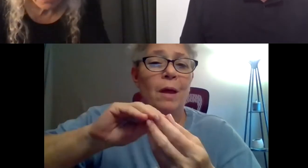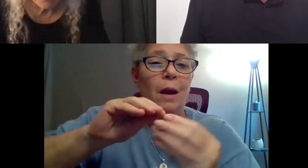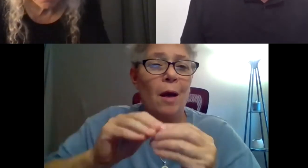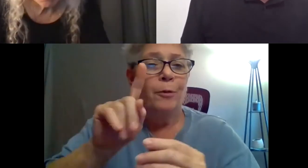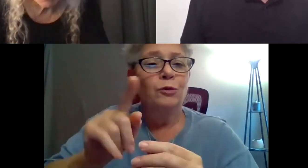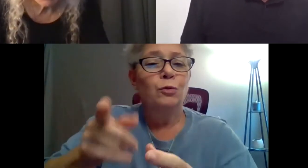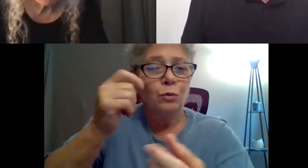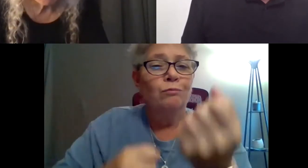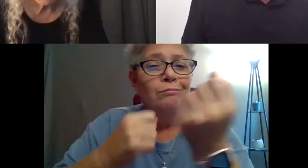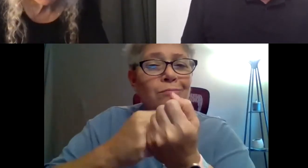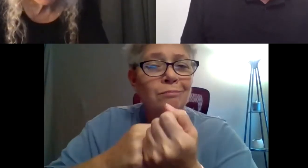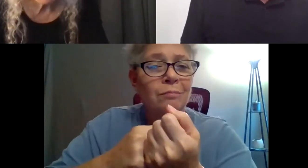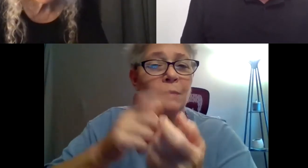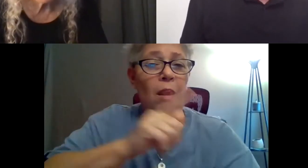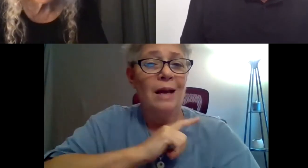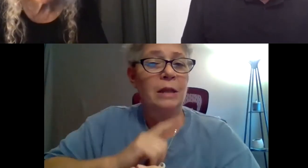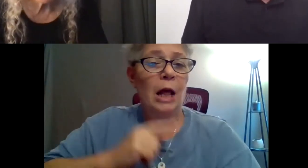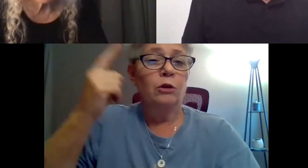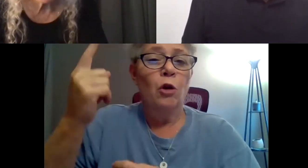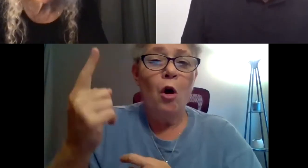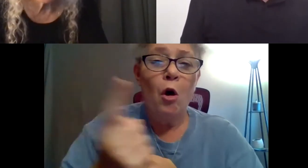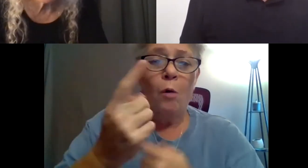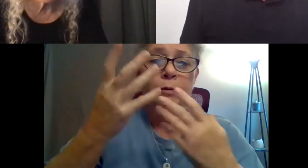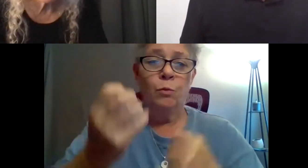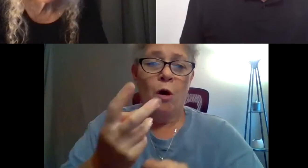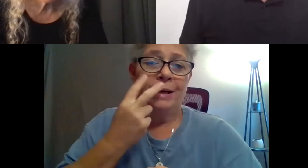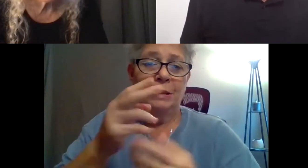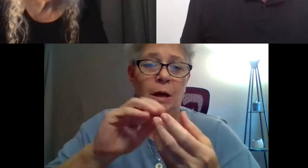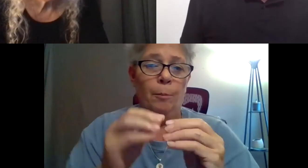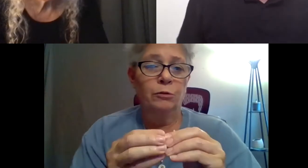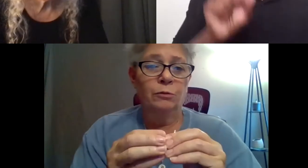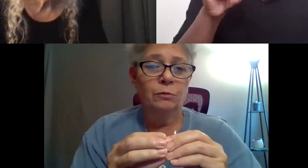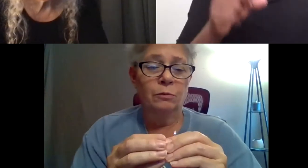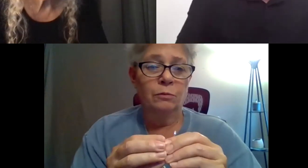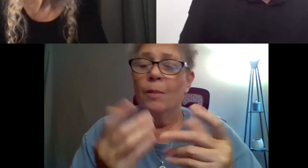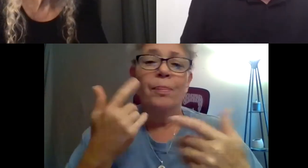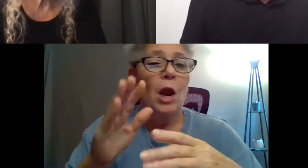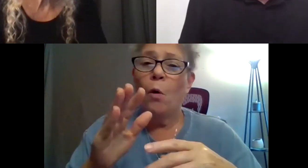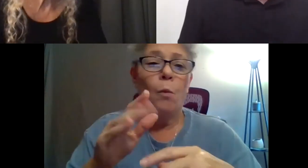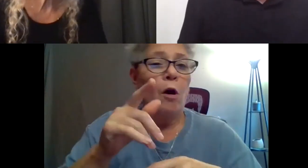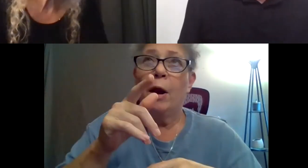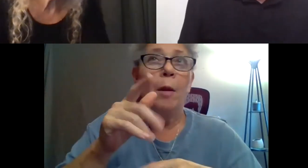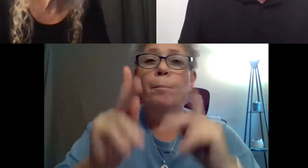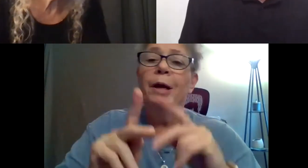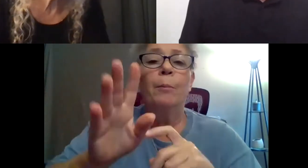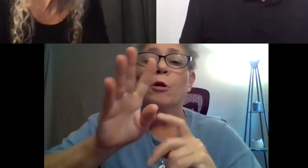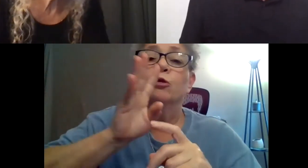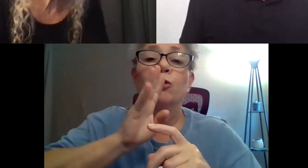And do you have the numbers to support? Because I always want to see evidence and